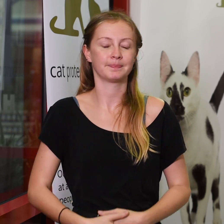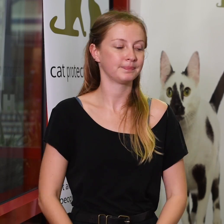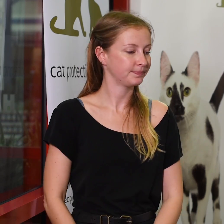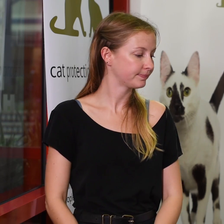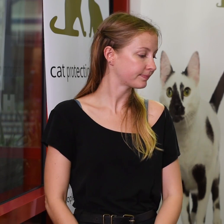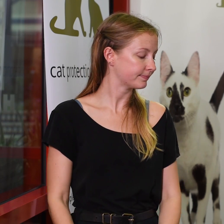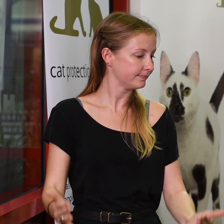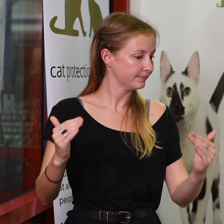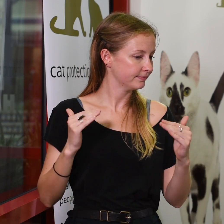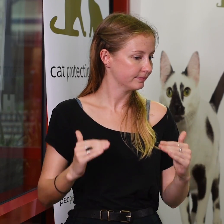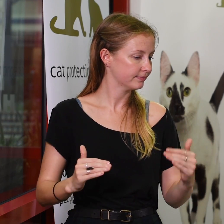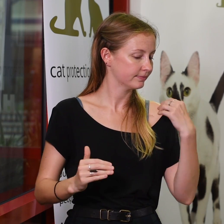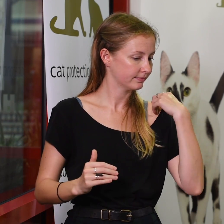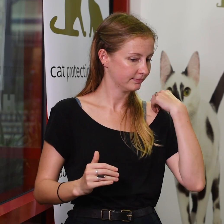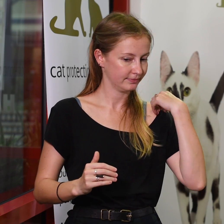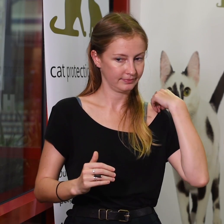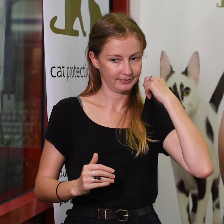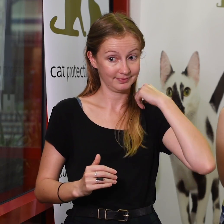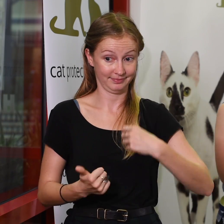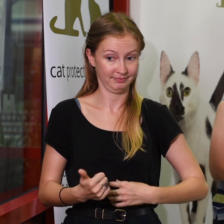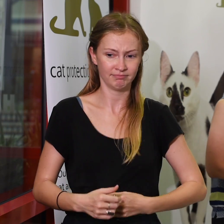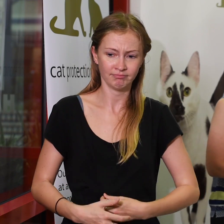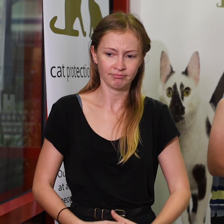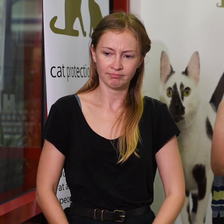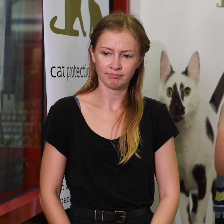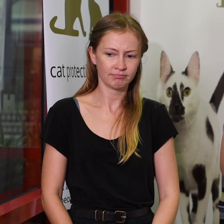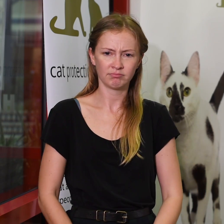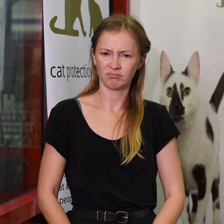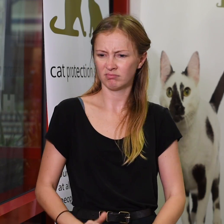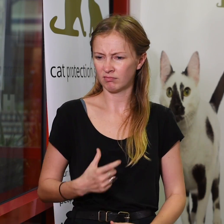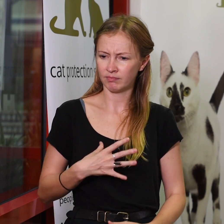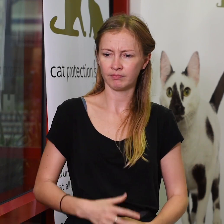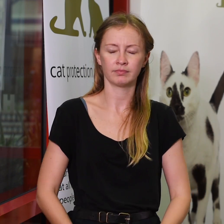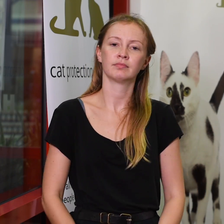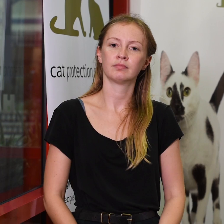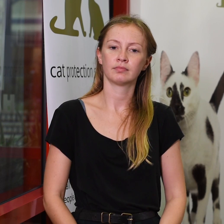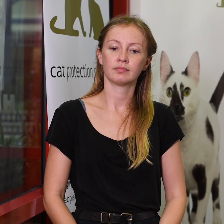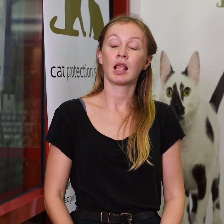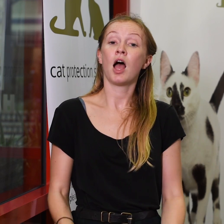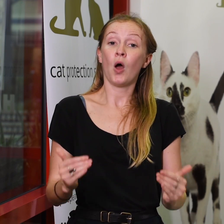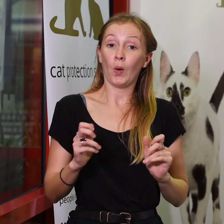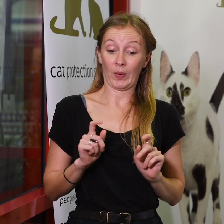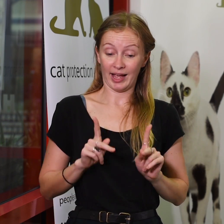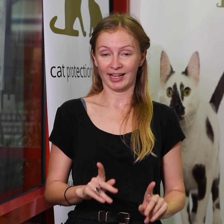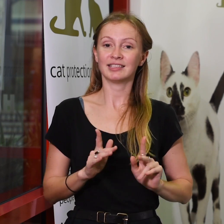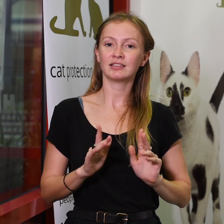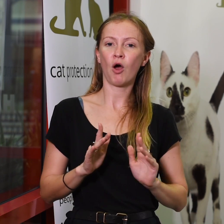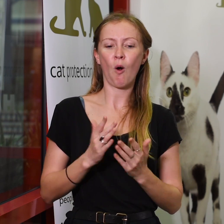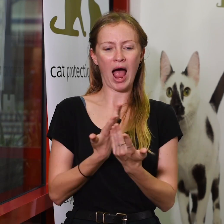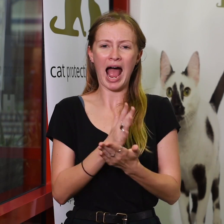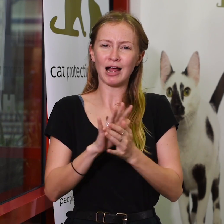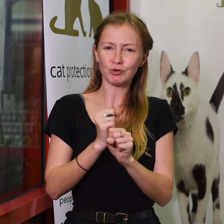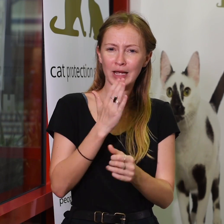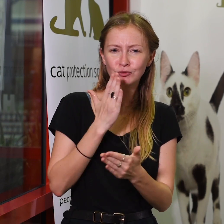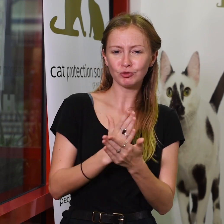Okay, other things that I wanted to talk about are containing your cat, keeping your cats away from